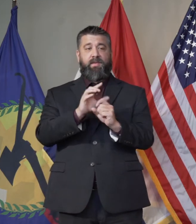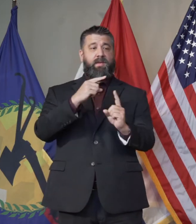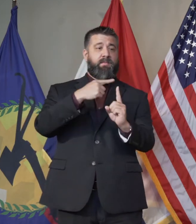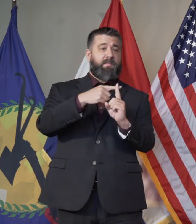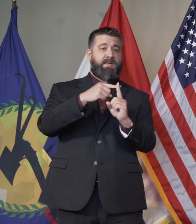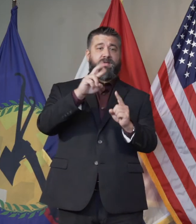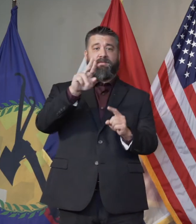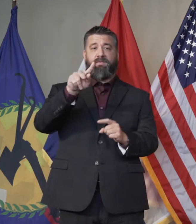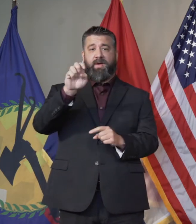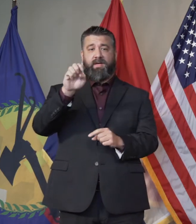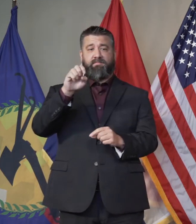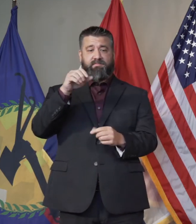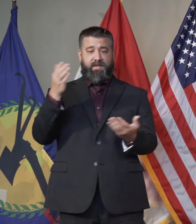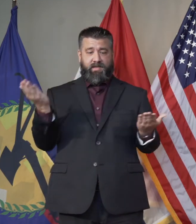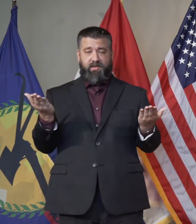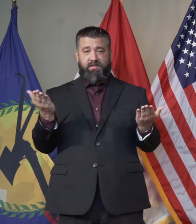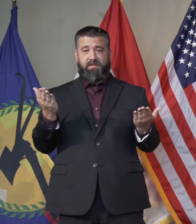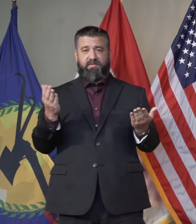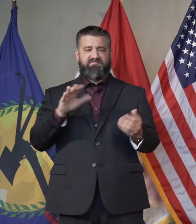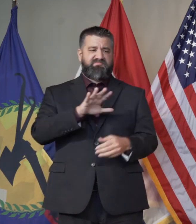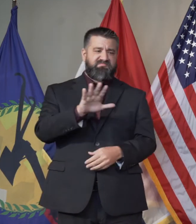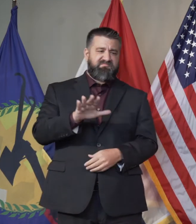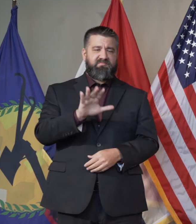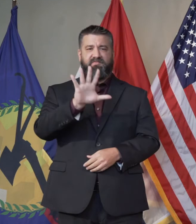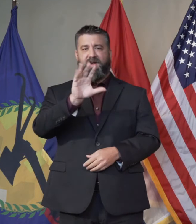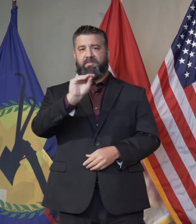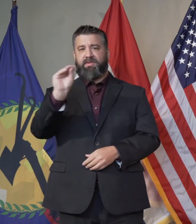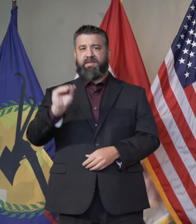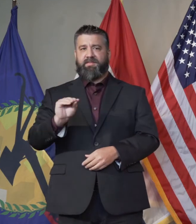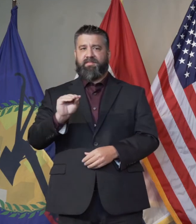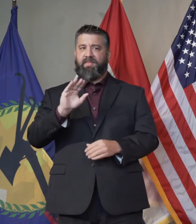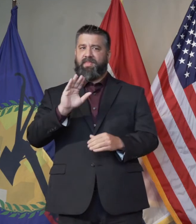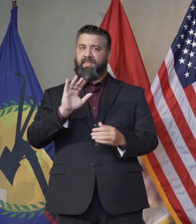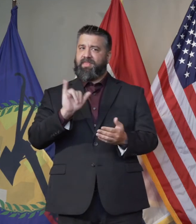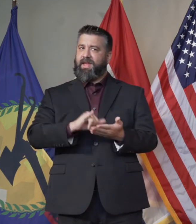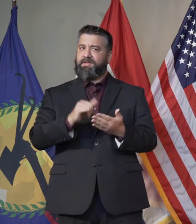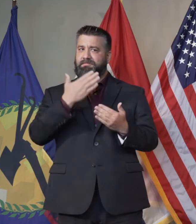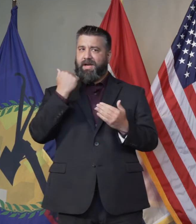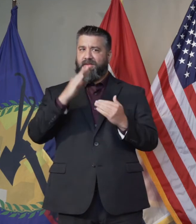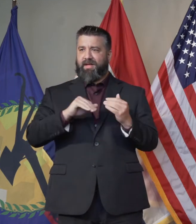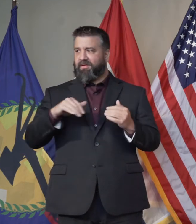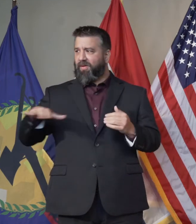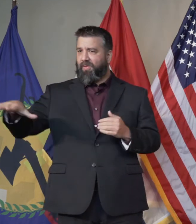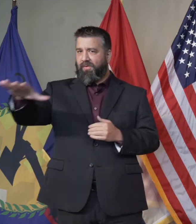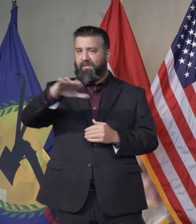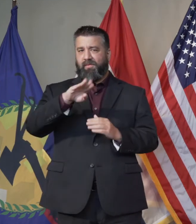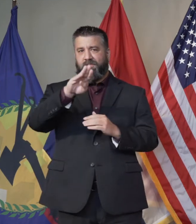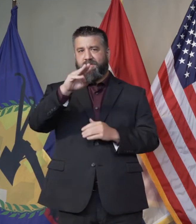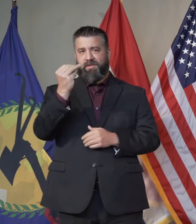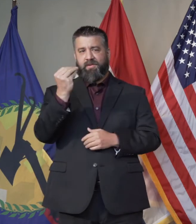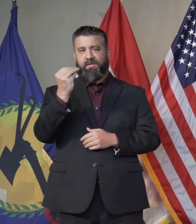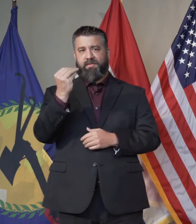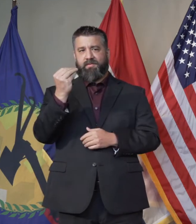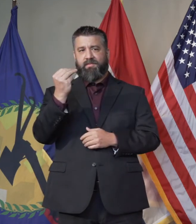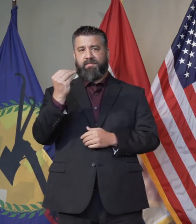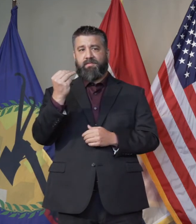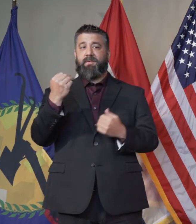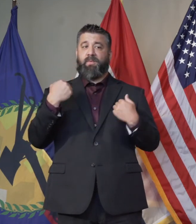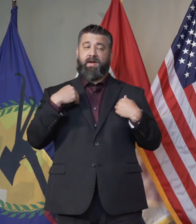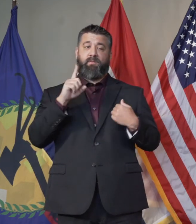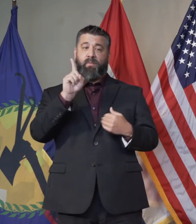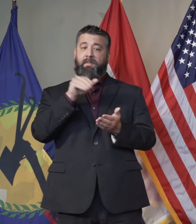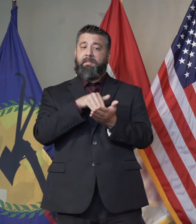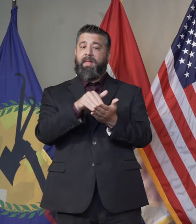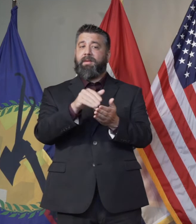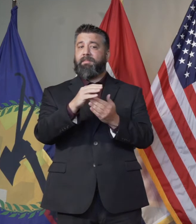hovers around 5%. It's certainly better than almost everywhere else in the state. And we have 1 million people in St. Louis